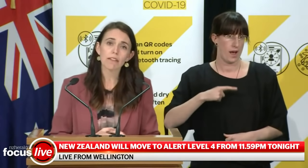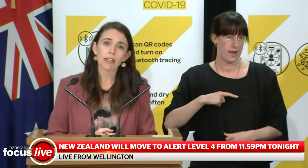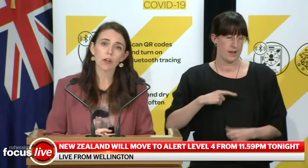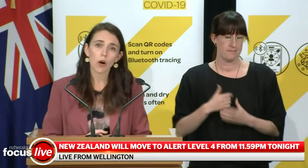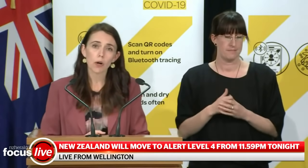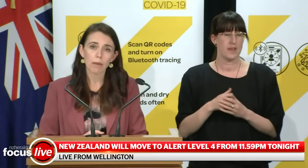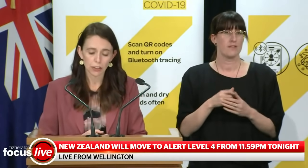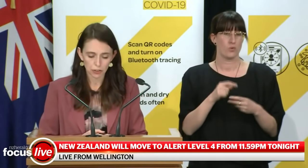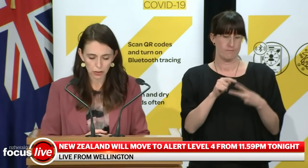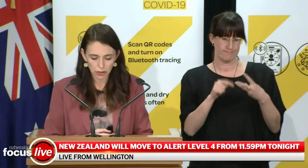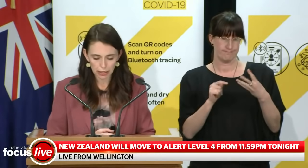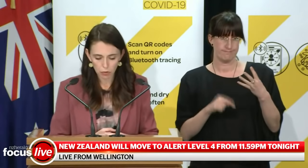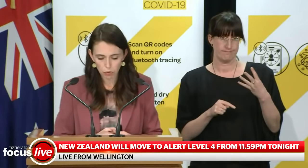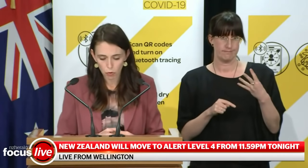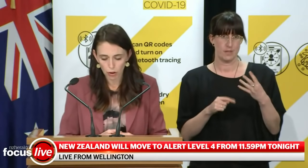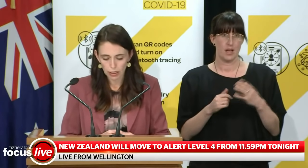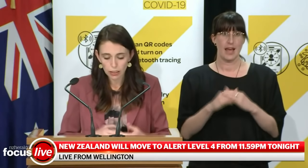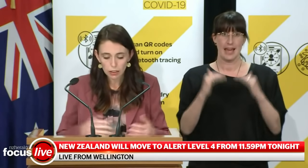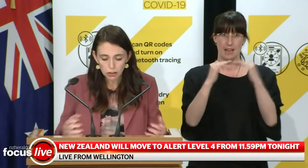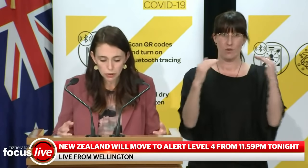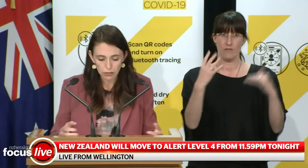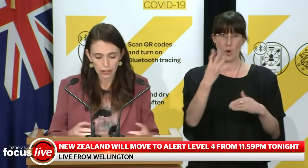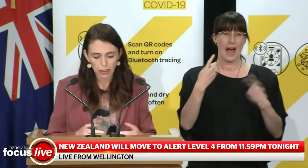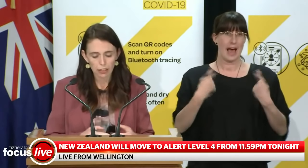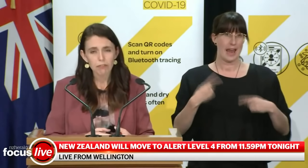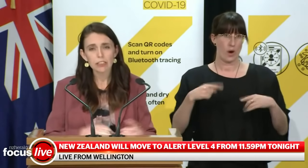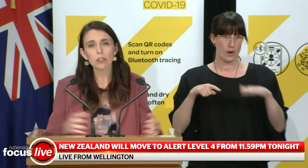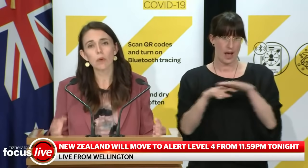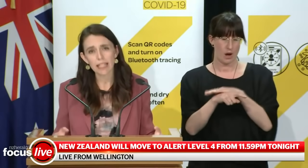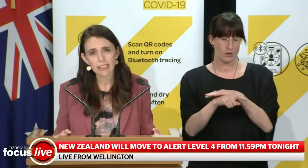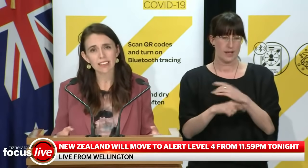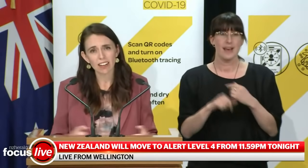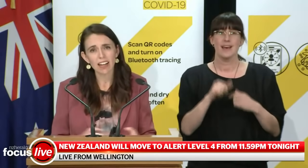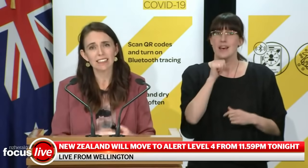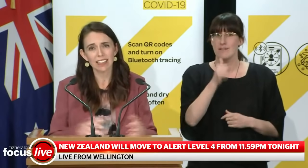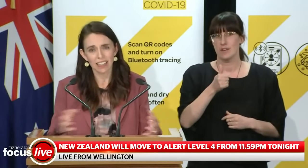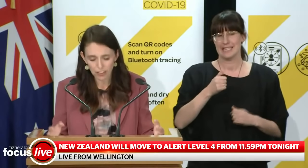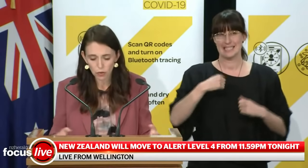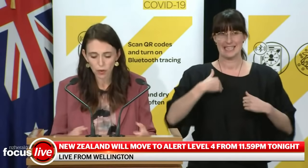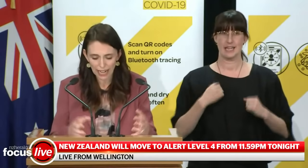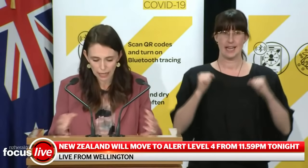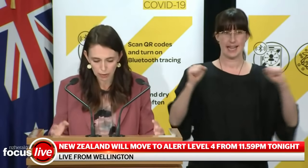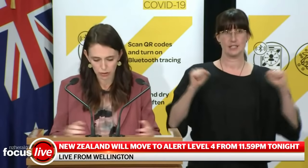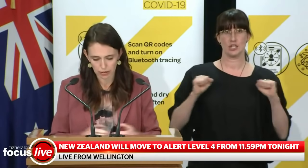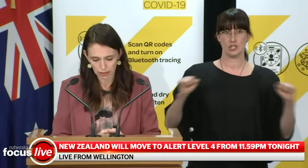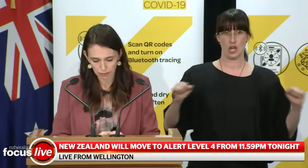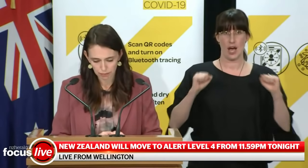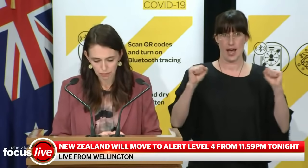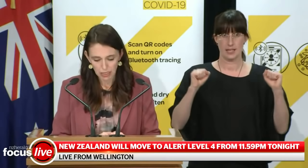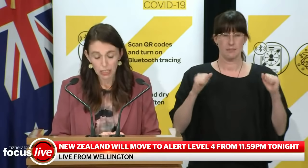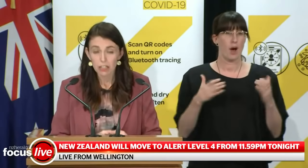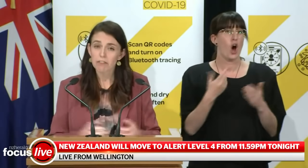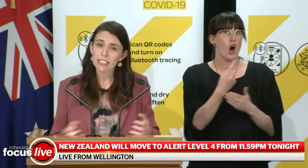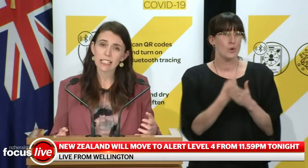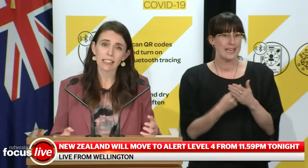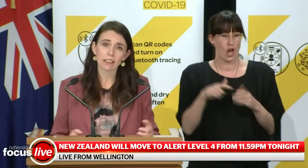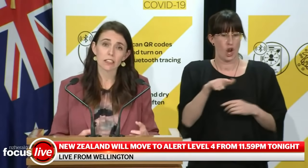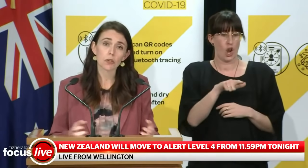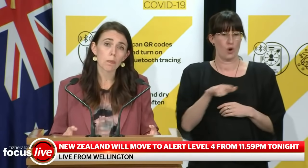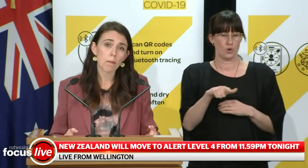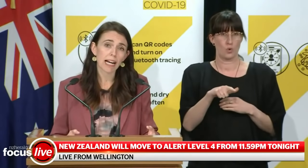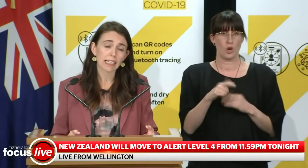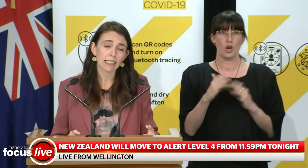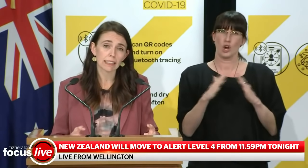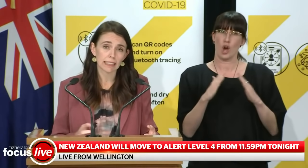reasons for leaving your home under Alert Level 4 include physical exercise in your neighbourhood, visiting